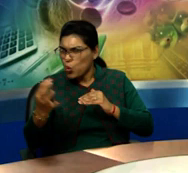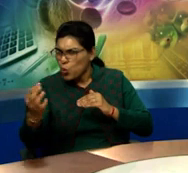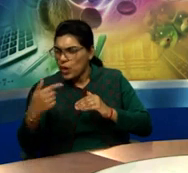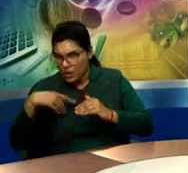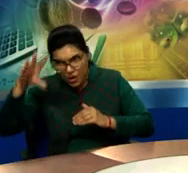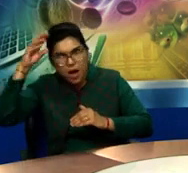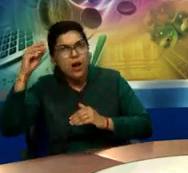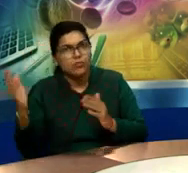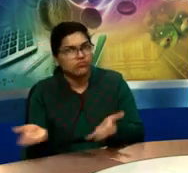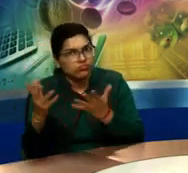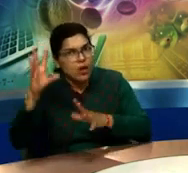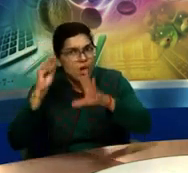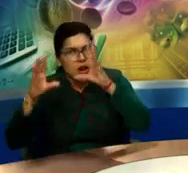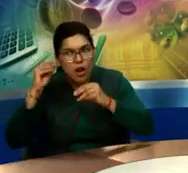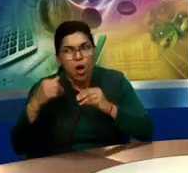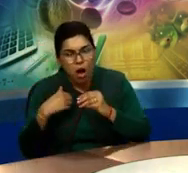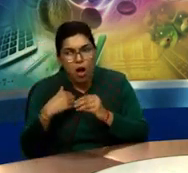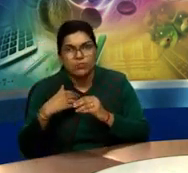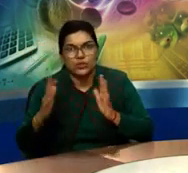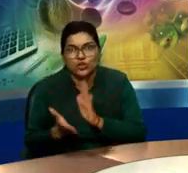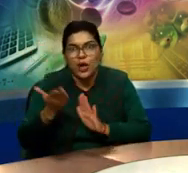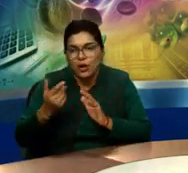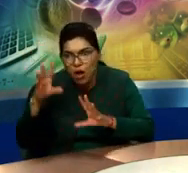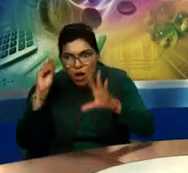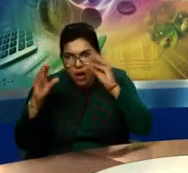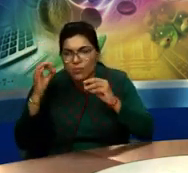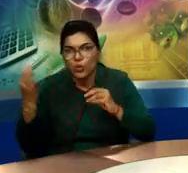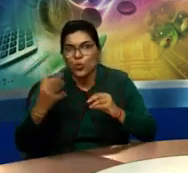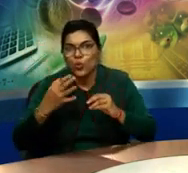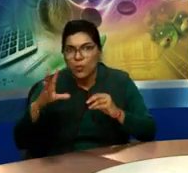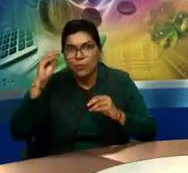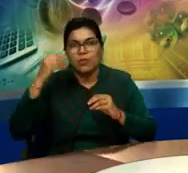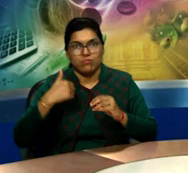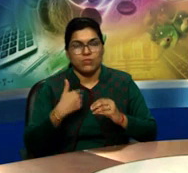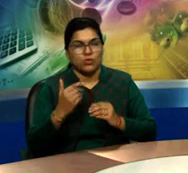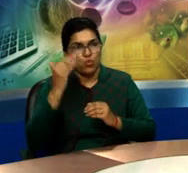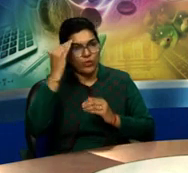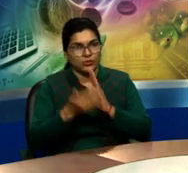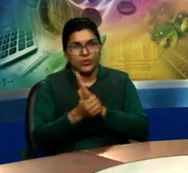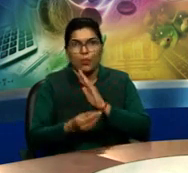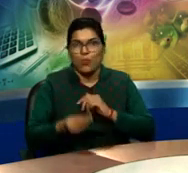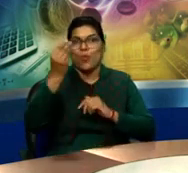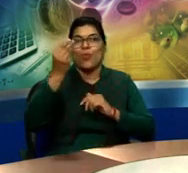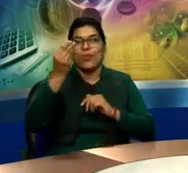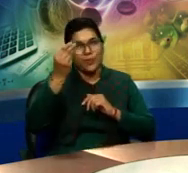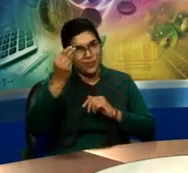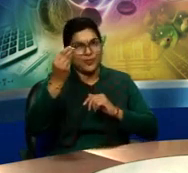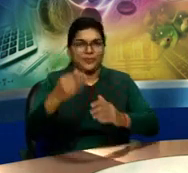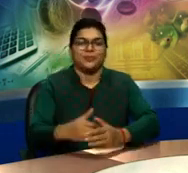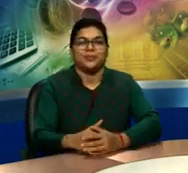learn good ethics. The fourth point explains that to acquire the knowledge and skills which are necessary to do the work assigned